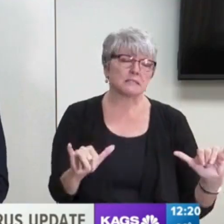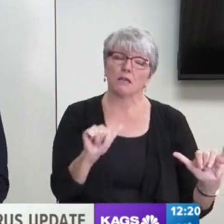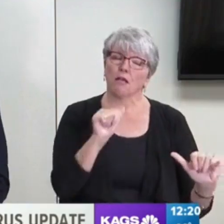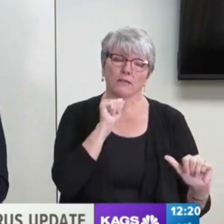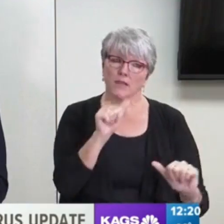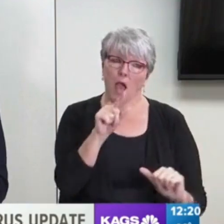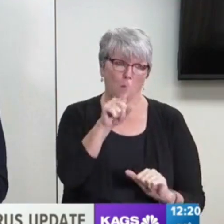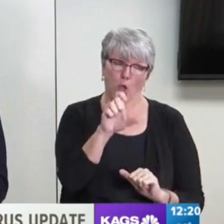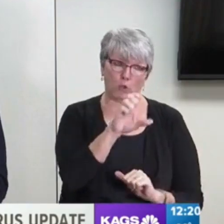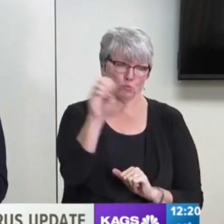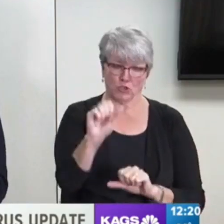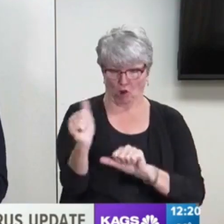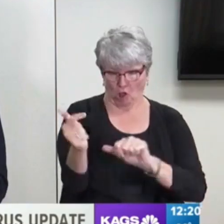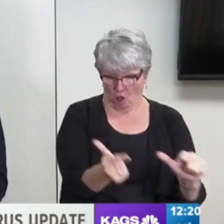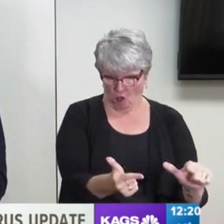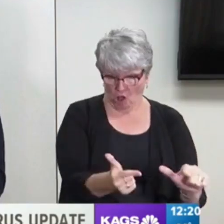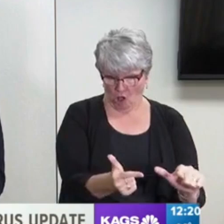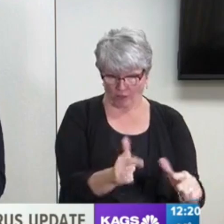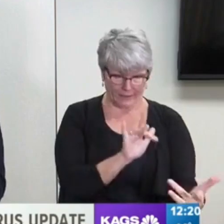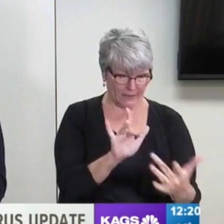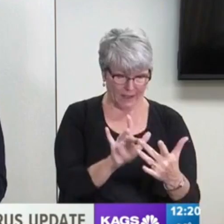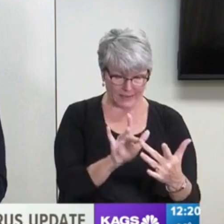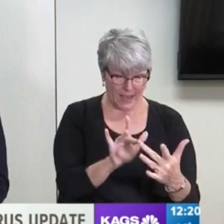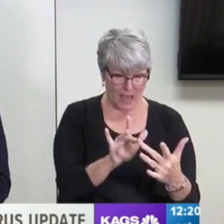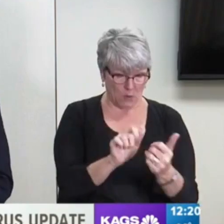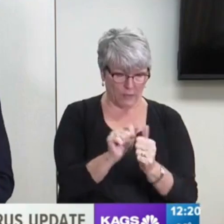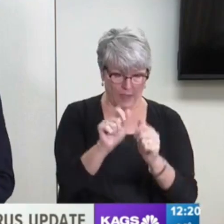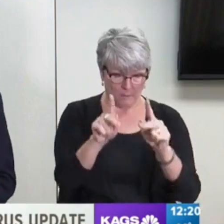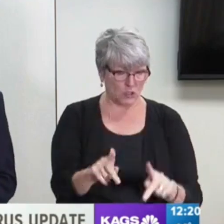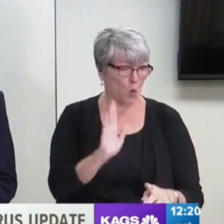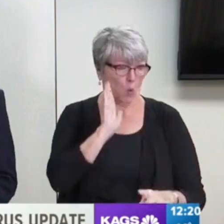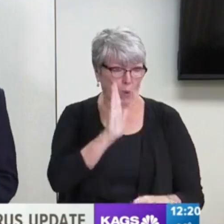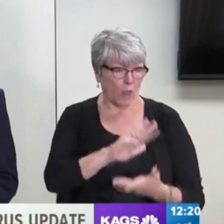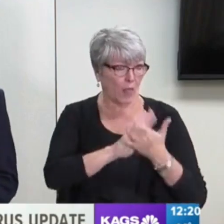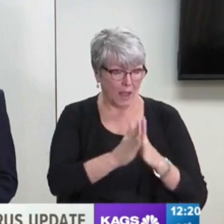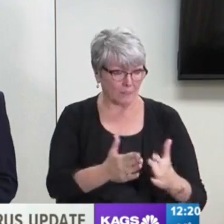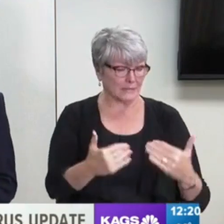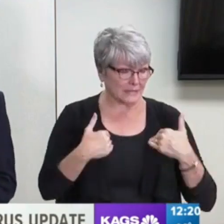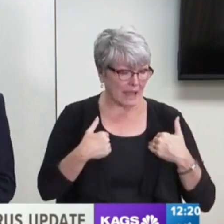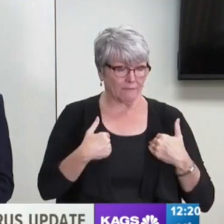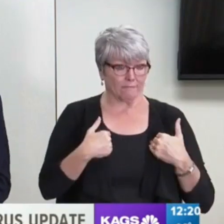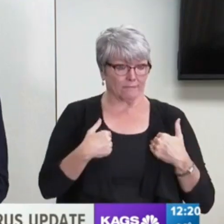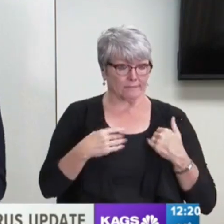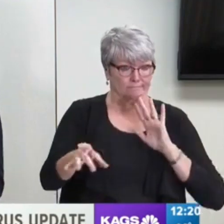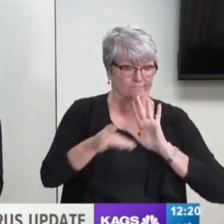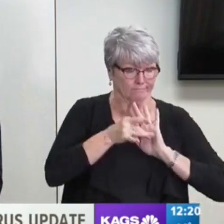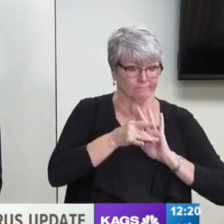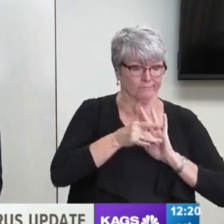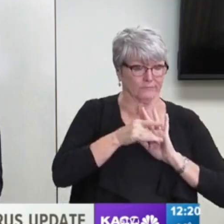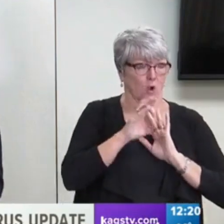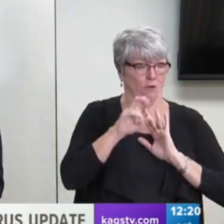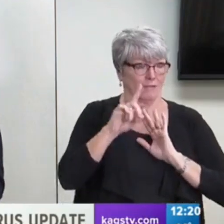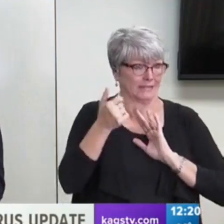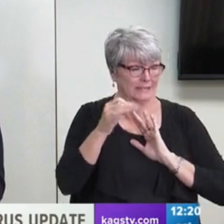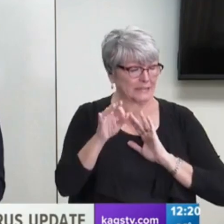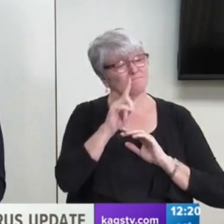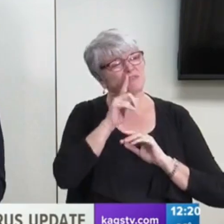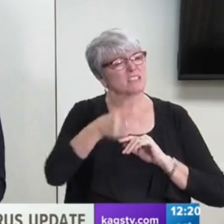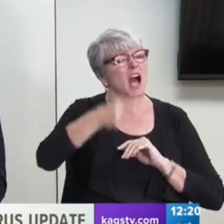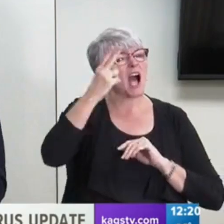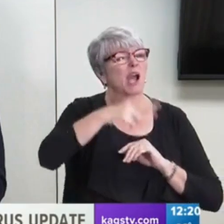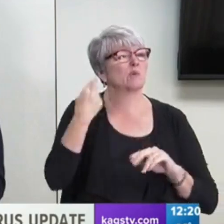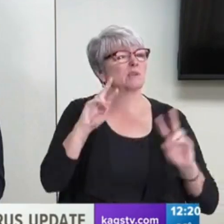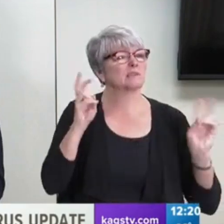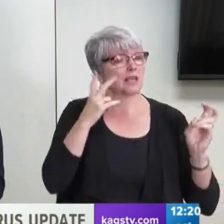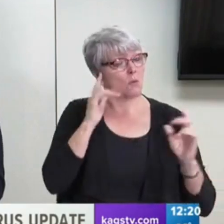obviously, 100% that all of those who are contacts with this patient will get COVID-19. They're just at highest risk. And so that's